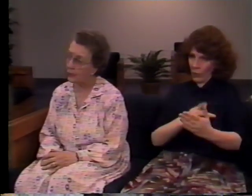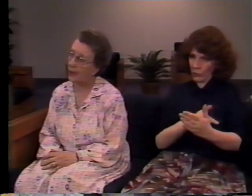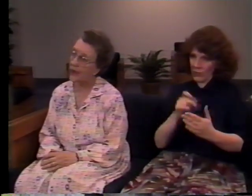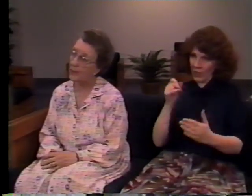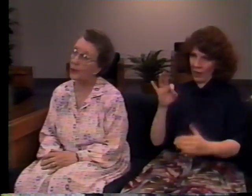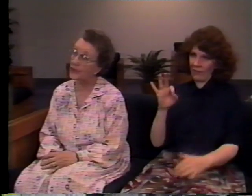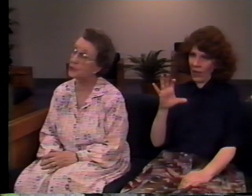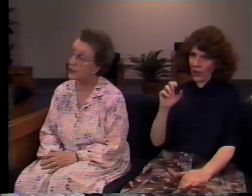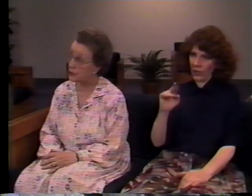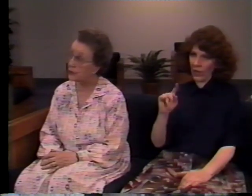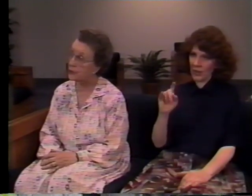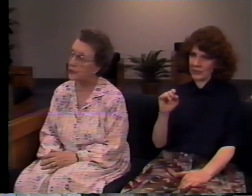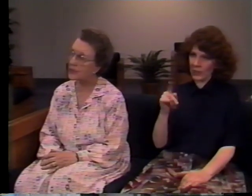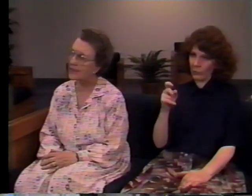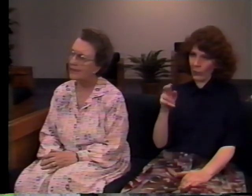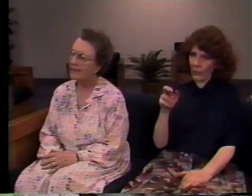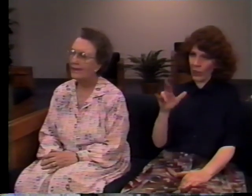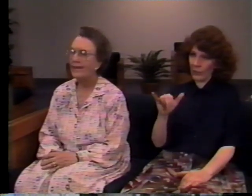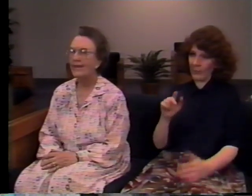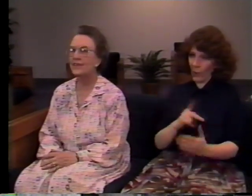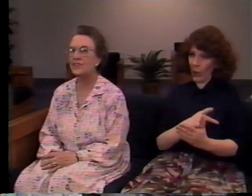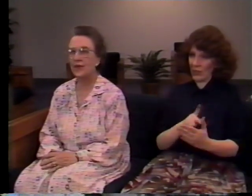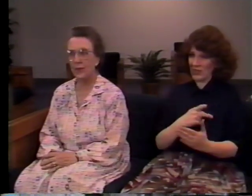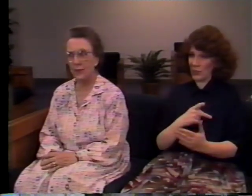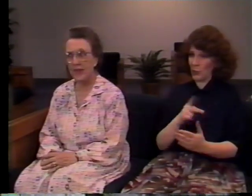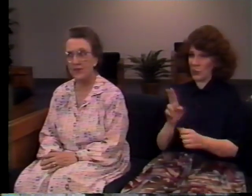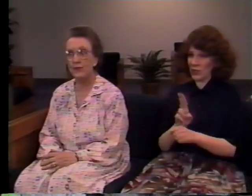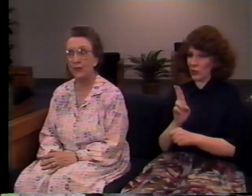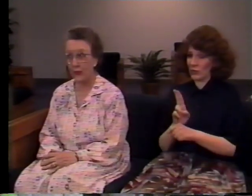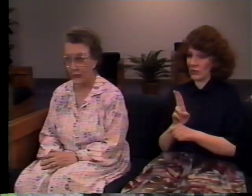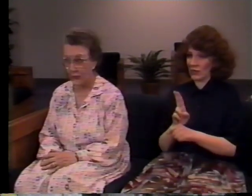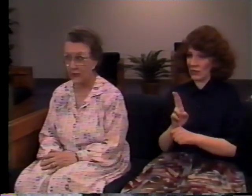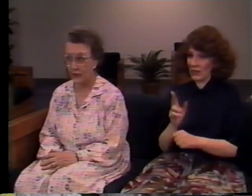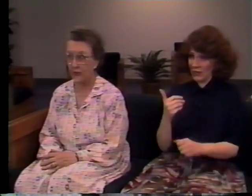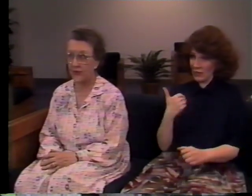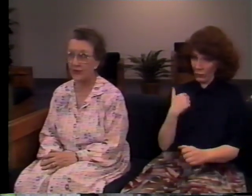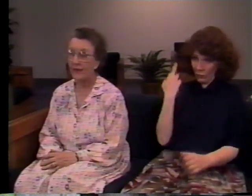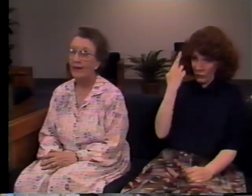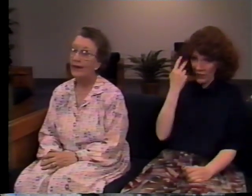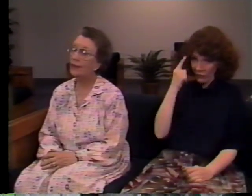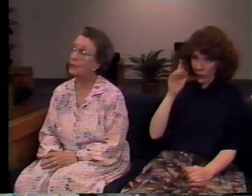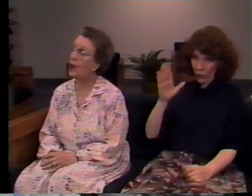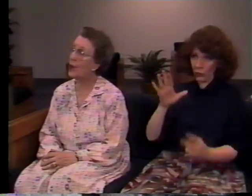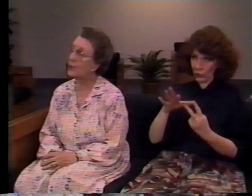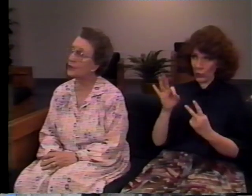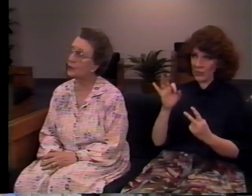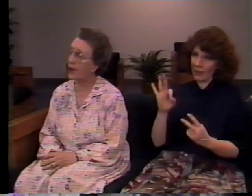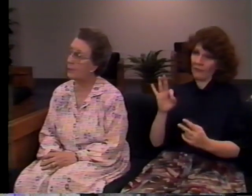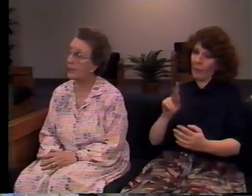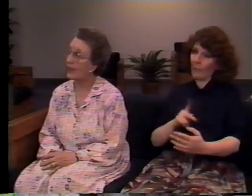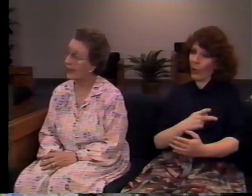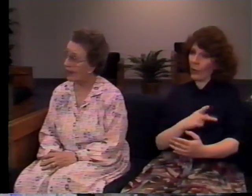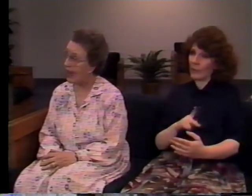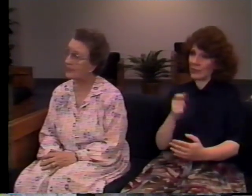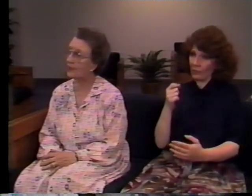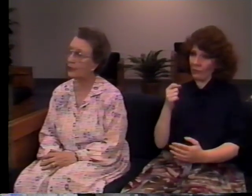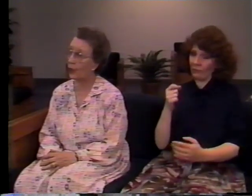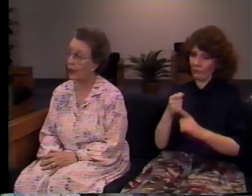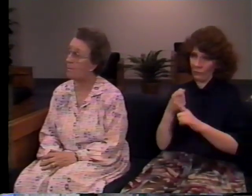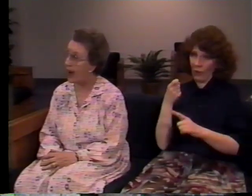contemporary poets was used. Is there a reason for your choice of poems from the classic or